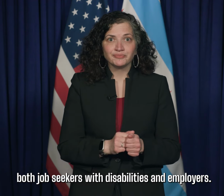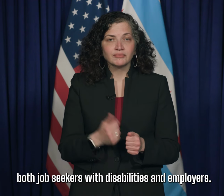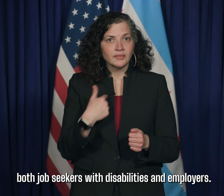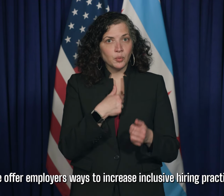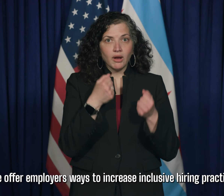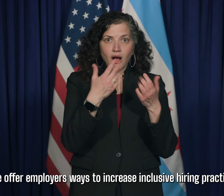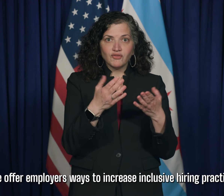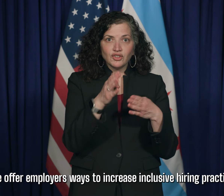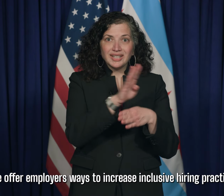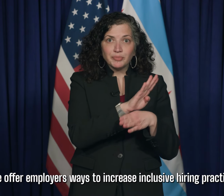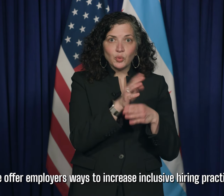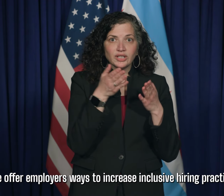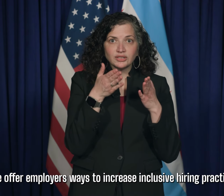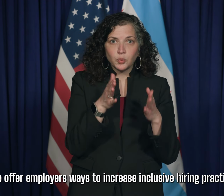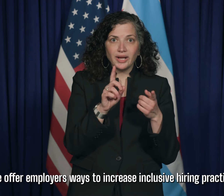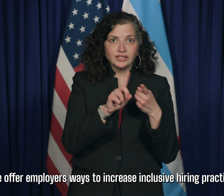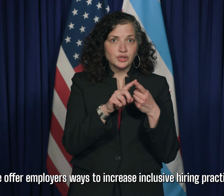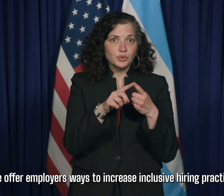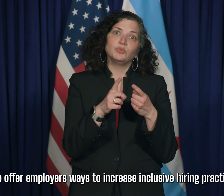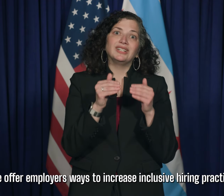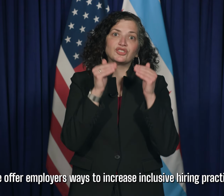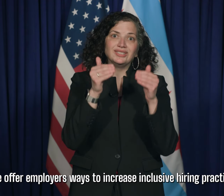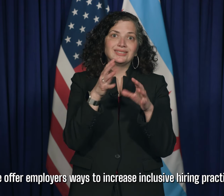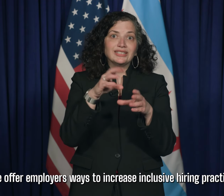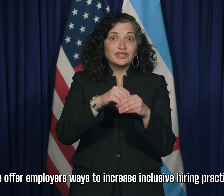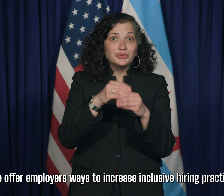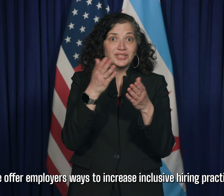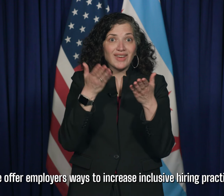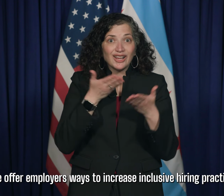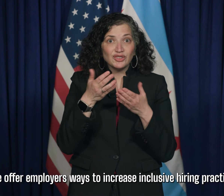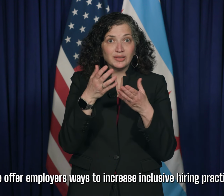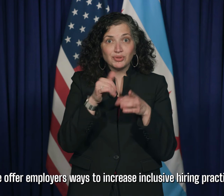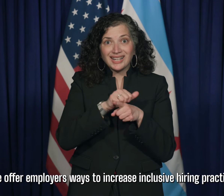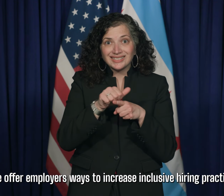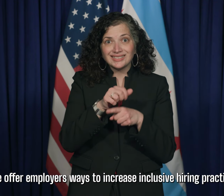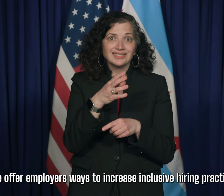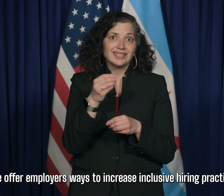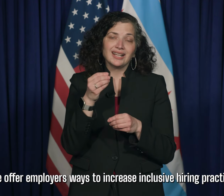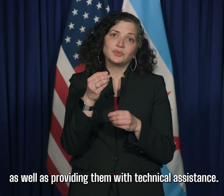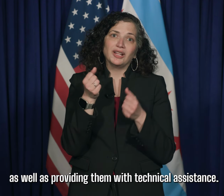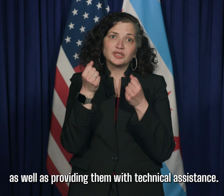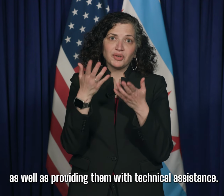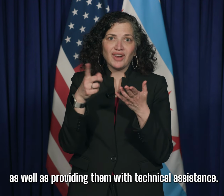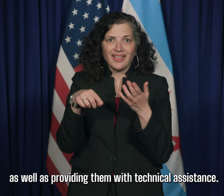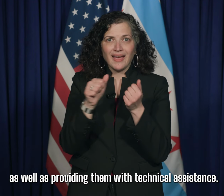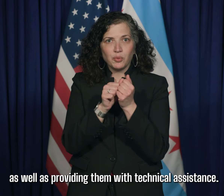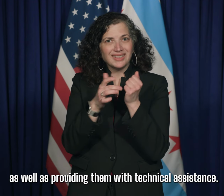We offer employers ways to increase inclusive hiring practices as well as provide them with